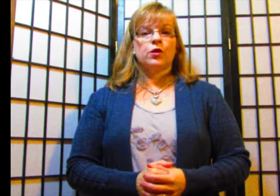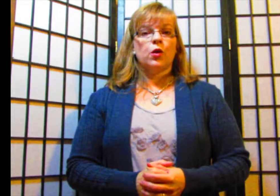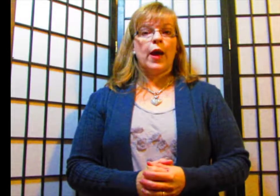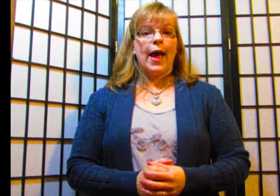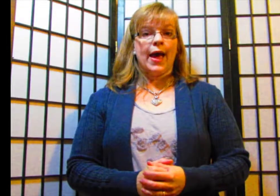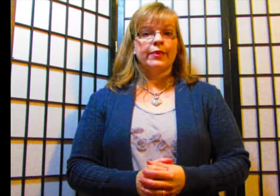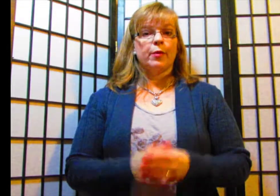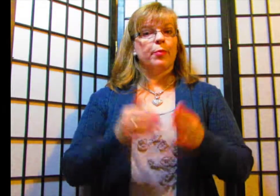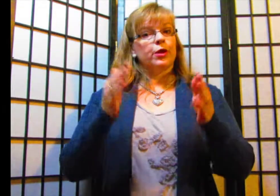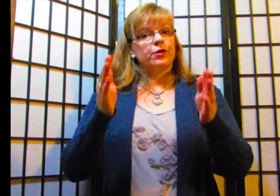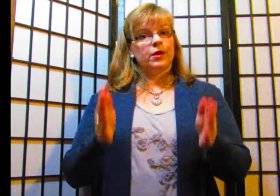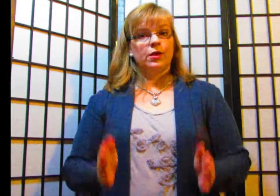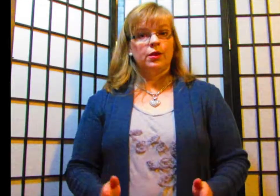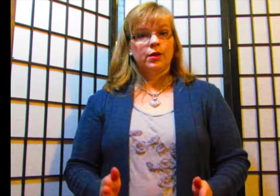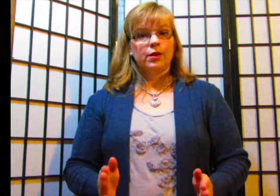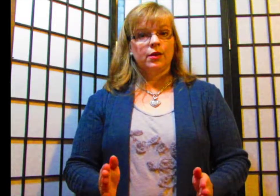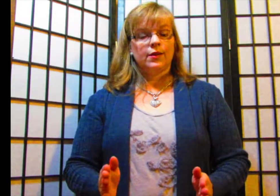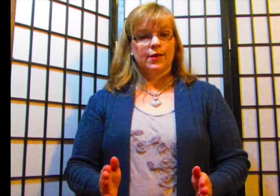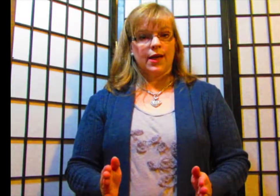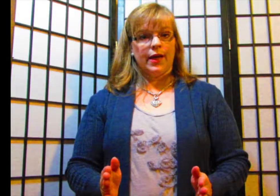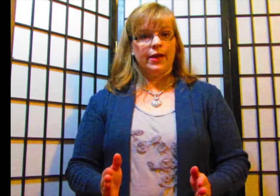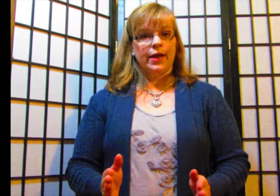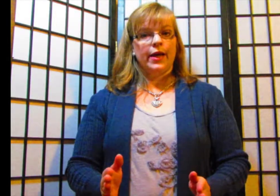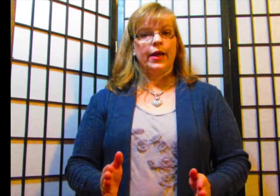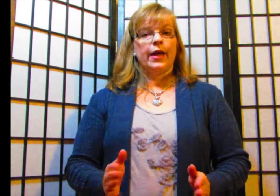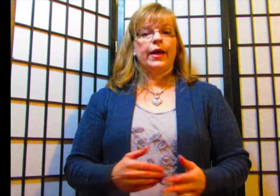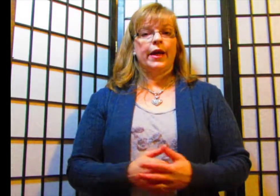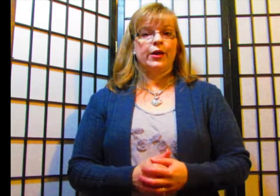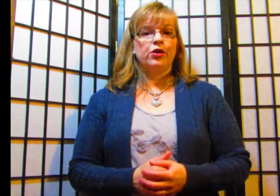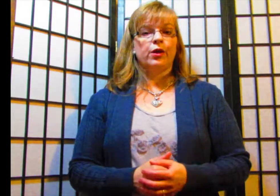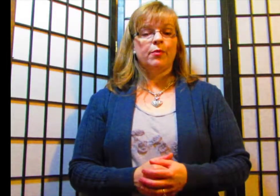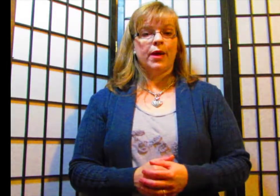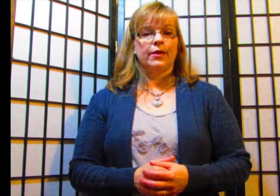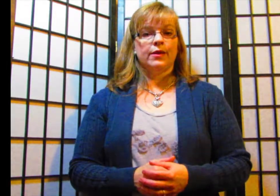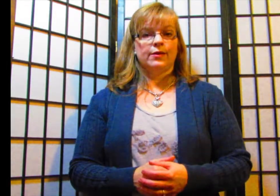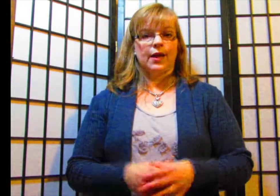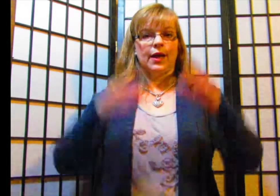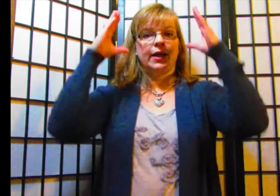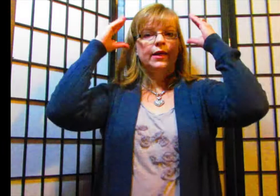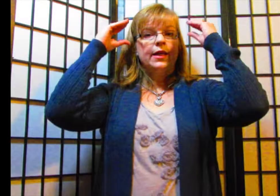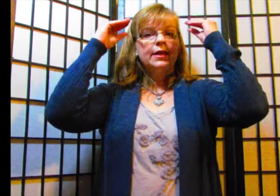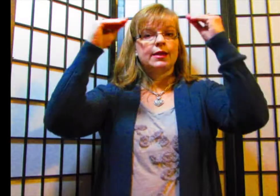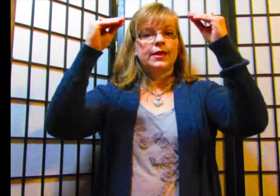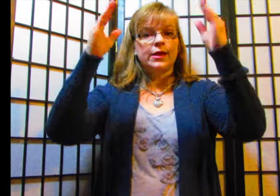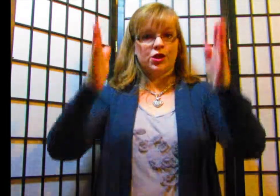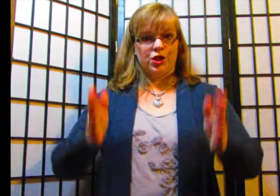So add the person sign and you can make this sign teacher.